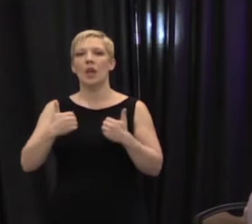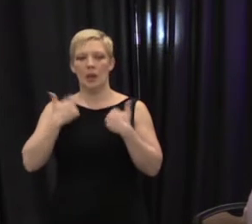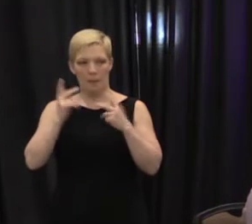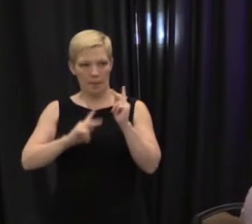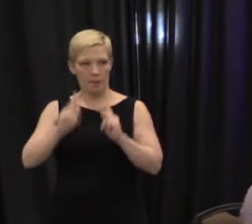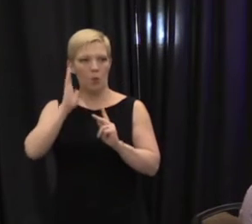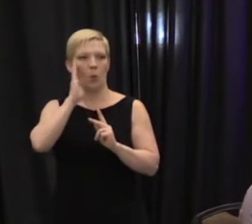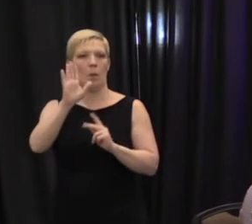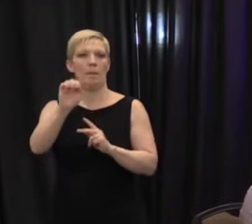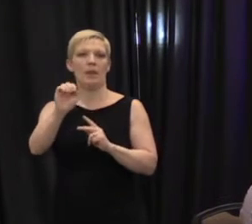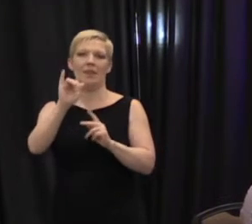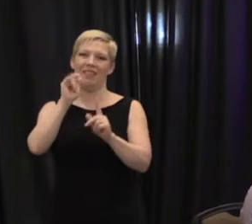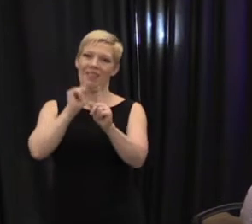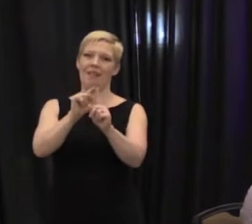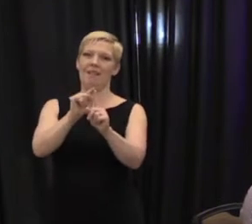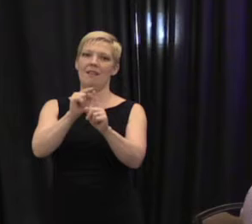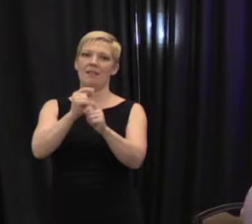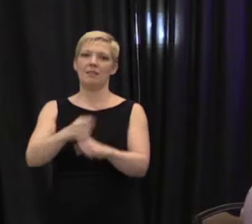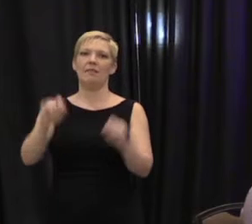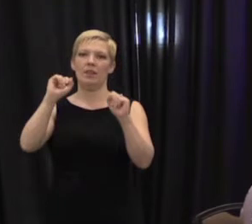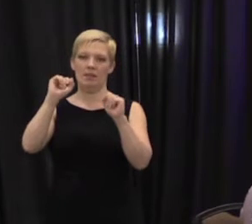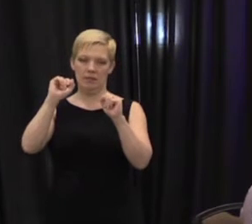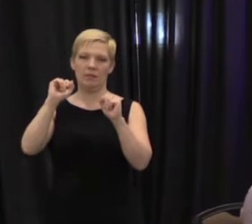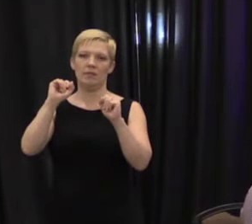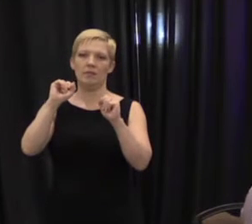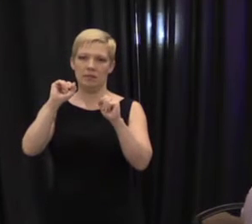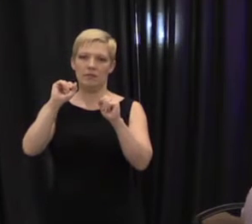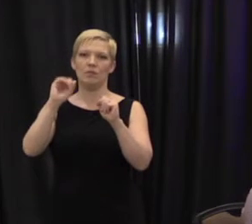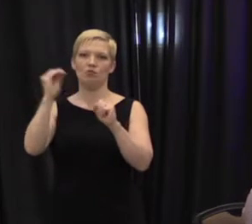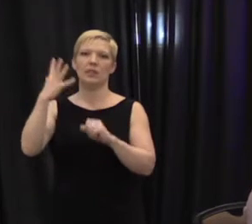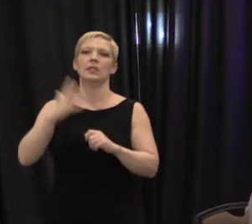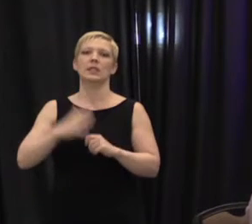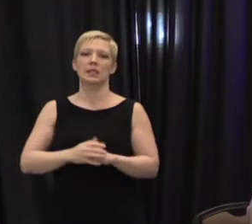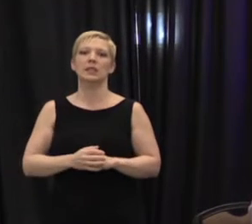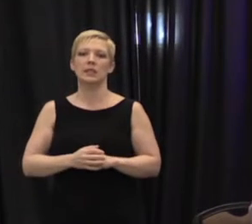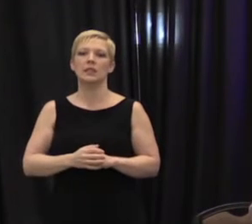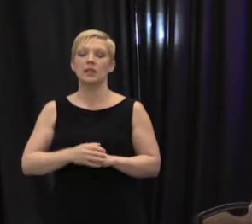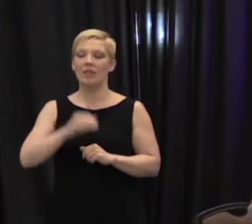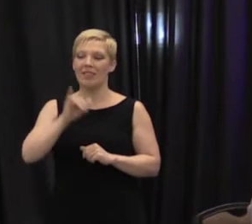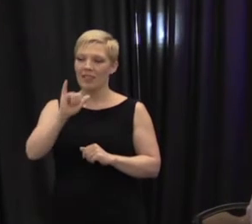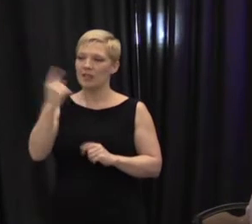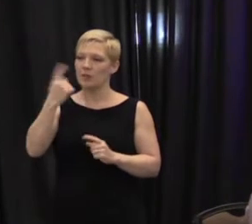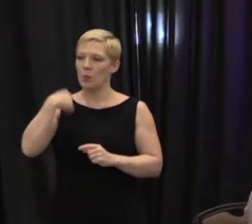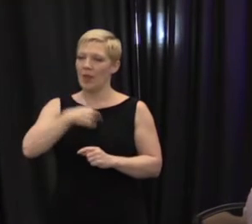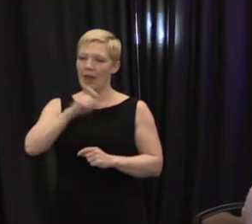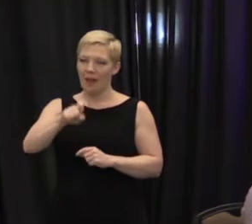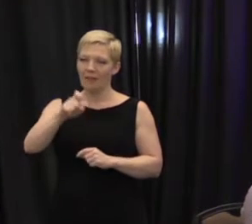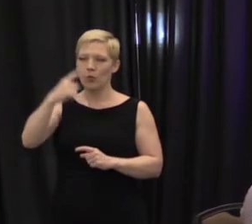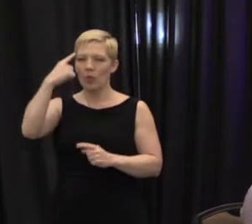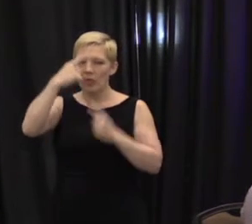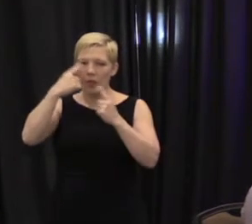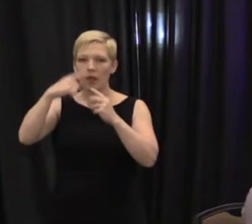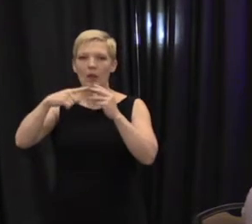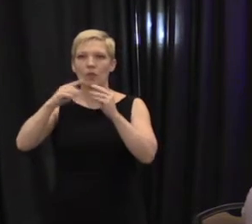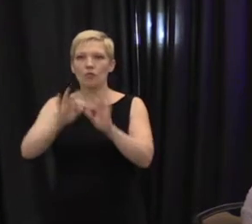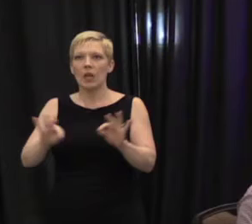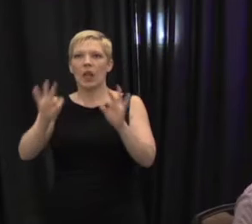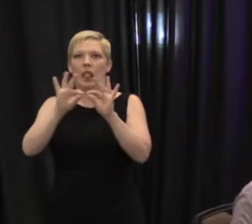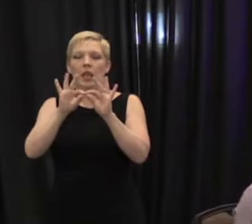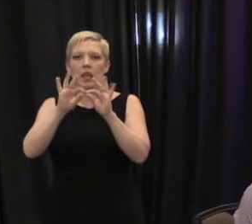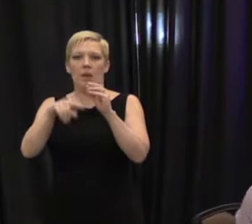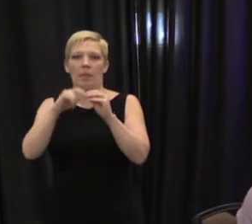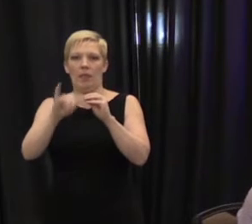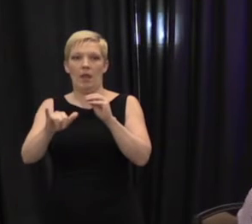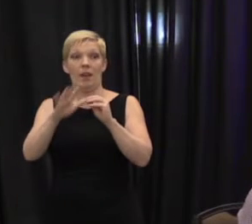saving grace. And I think that's the thing we have to really think critically about. The other day on social media, so